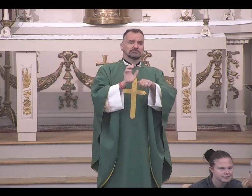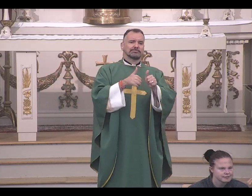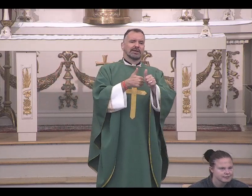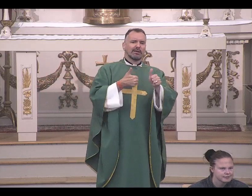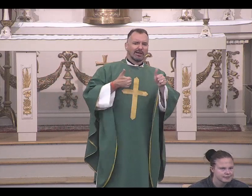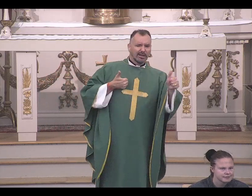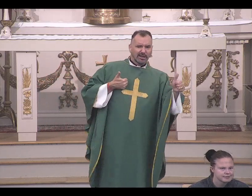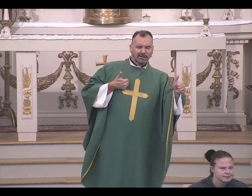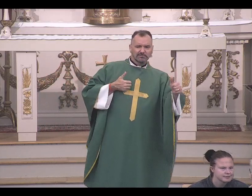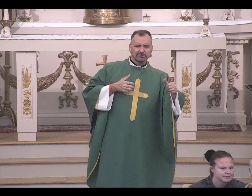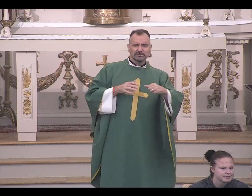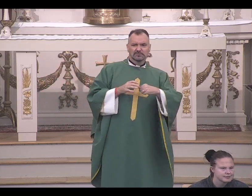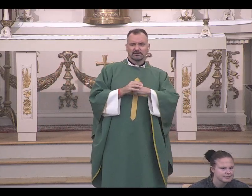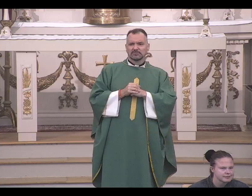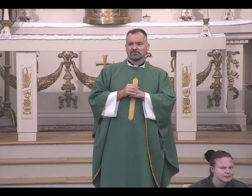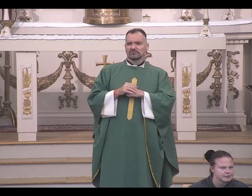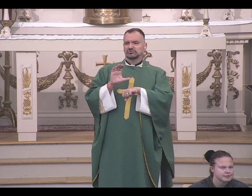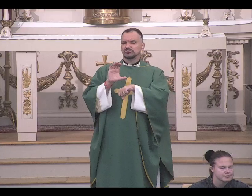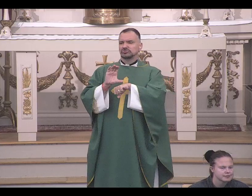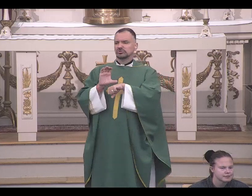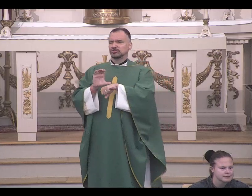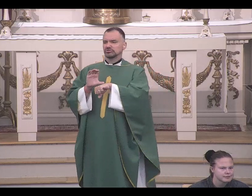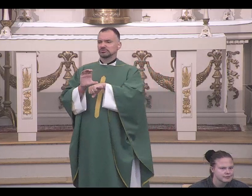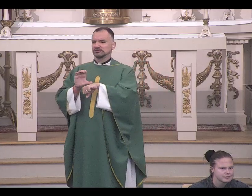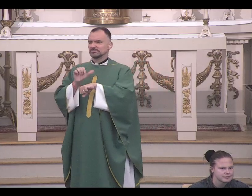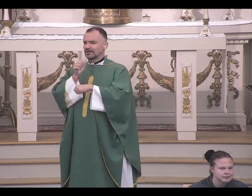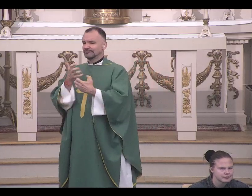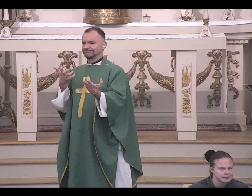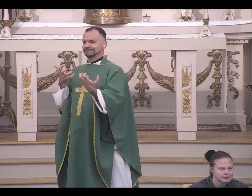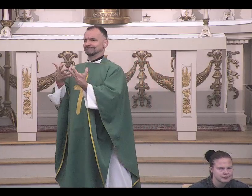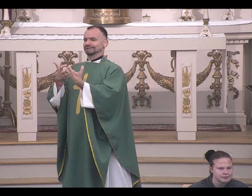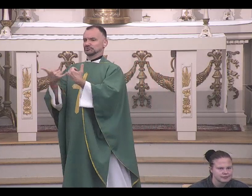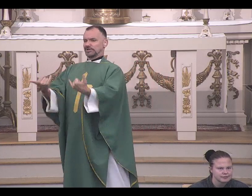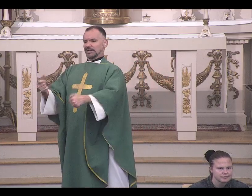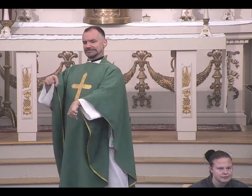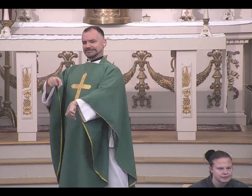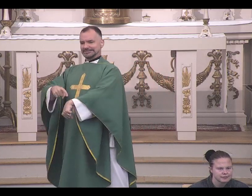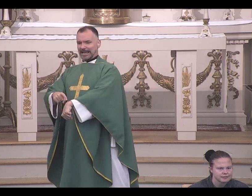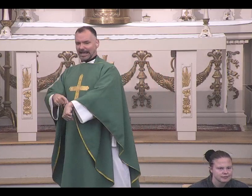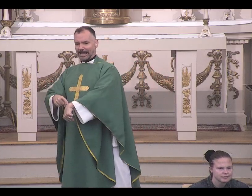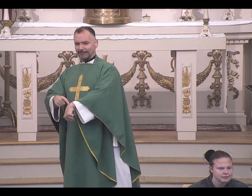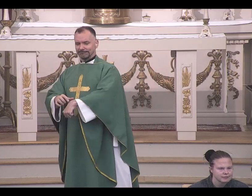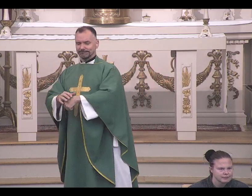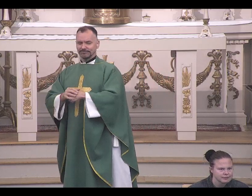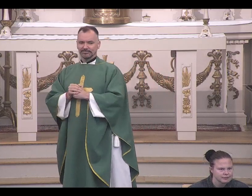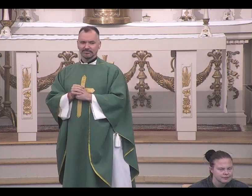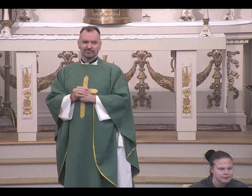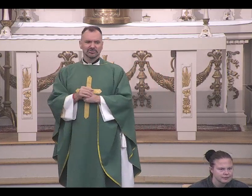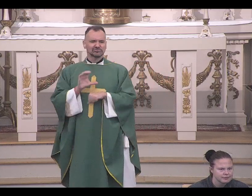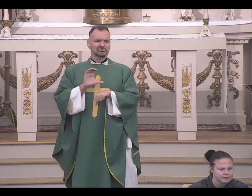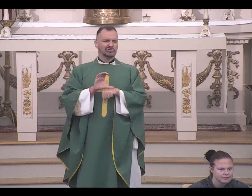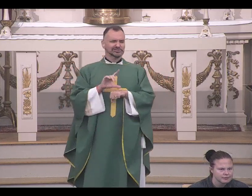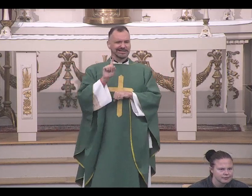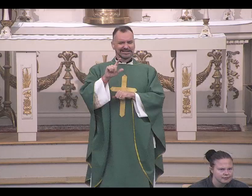I hear people say, the church is so behind. The church really needs to catch